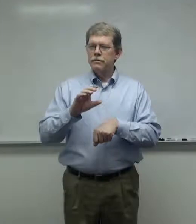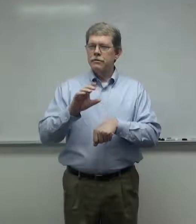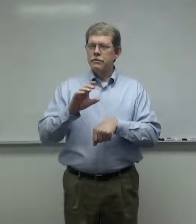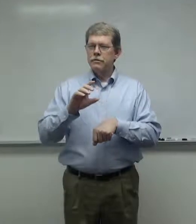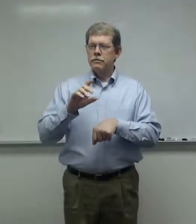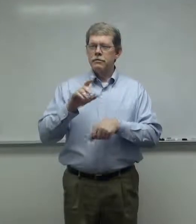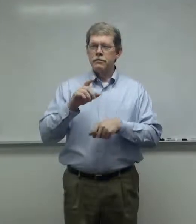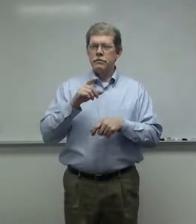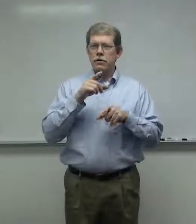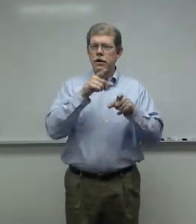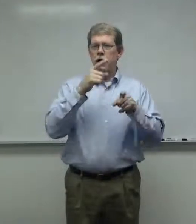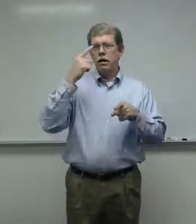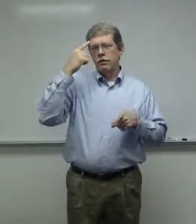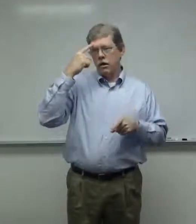building.